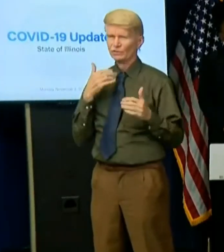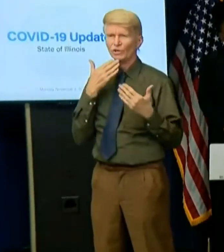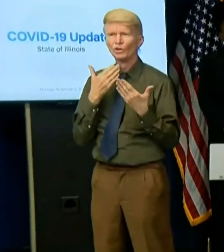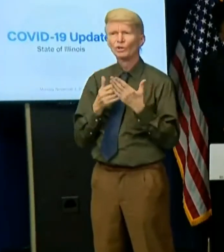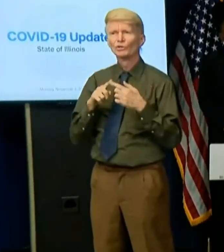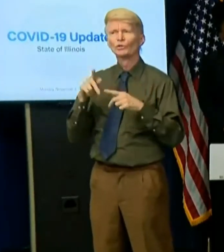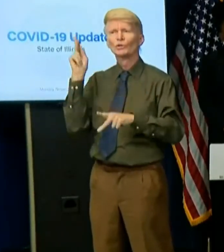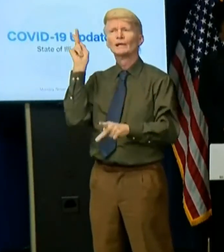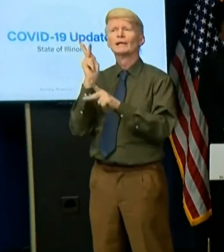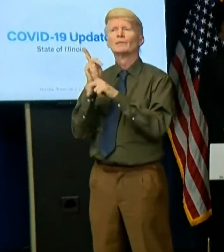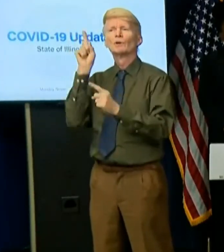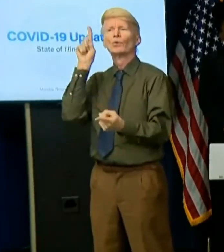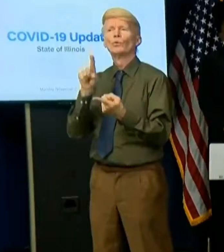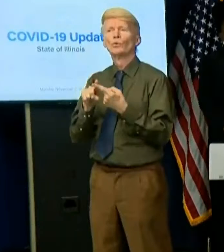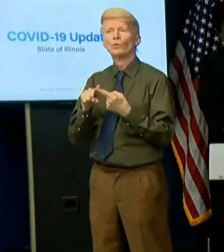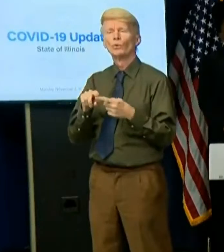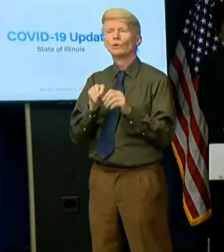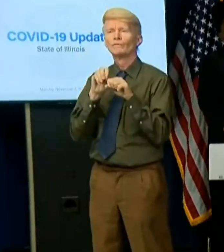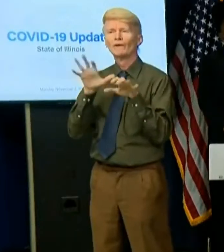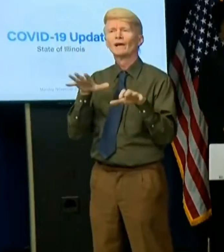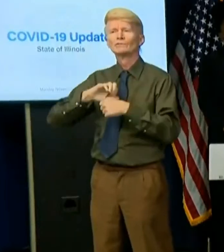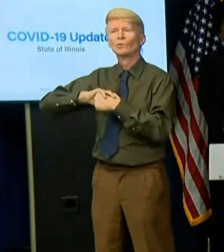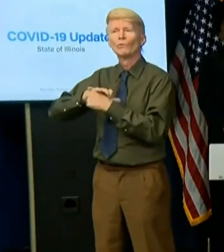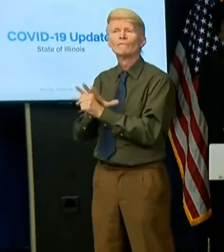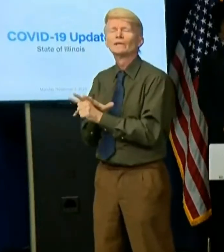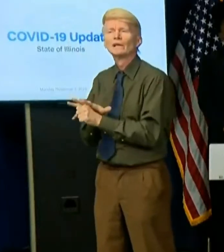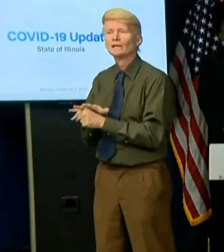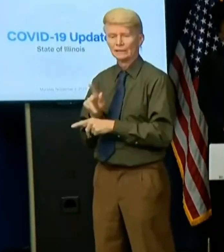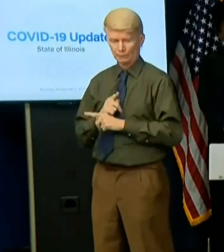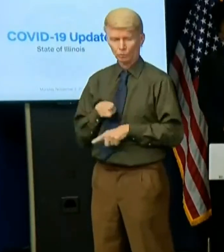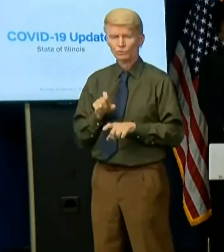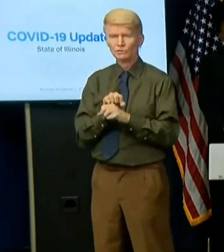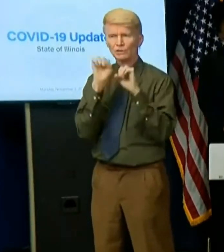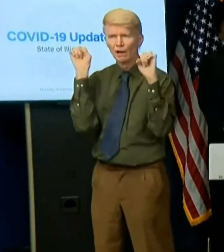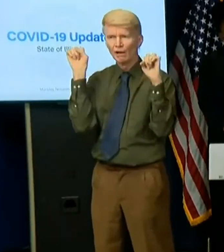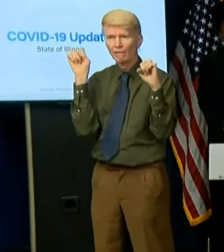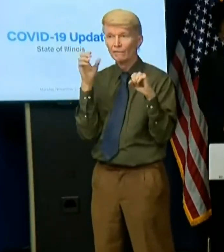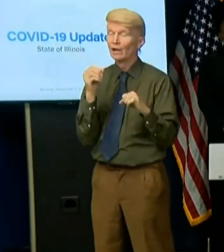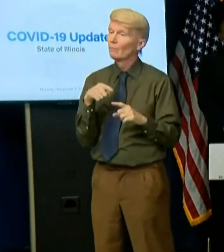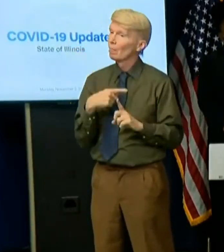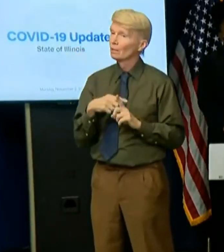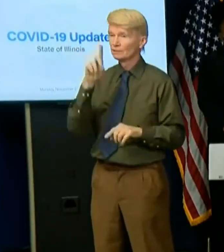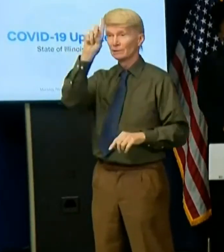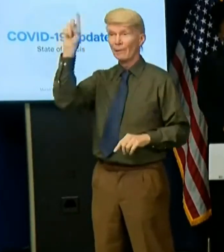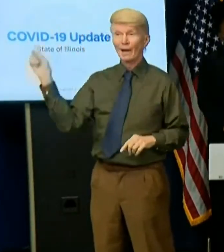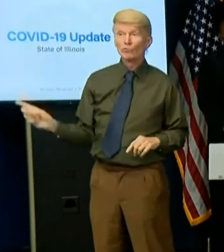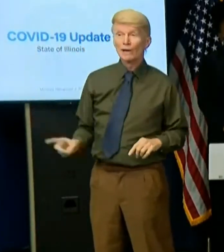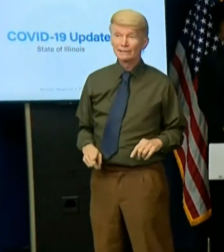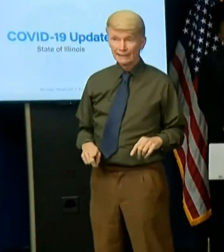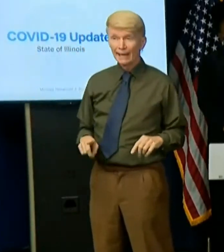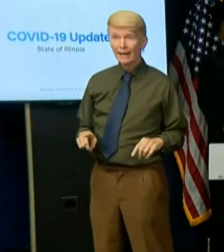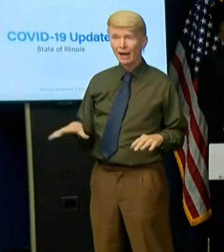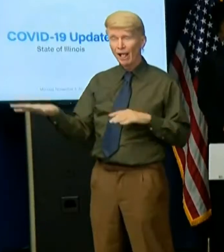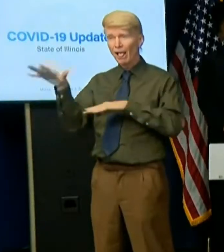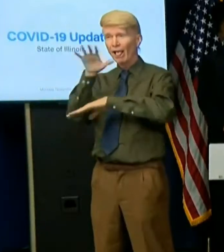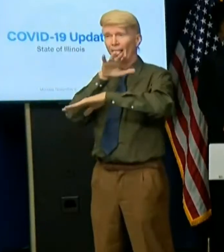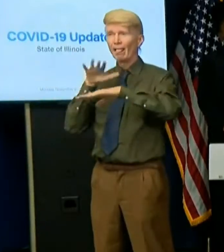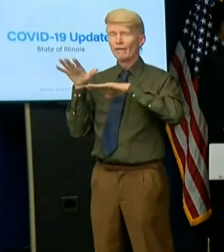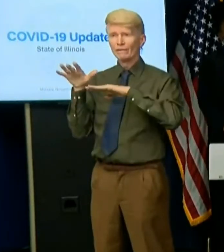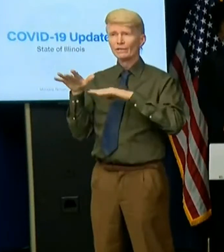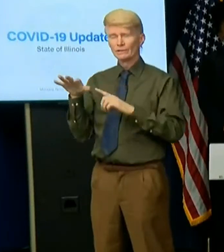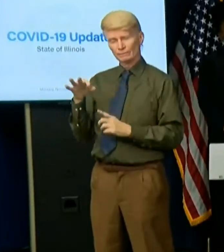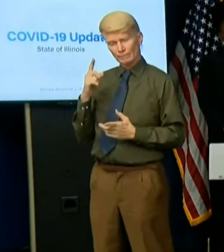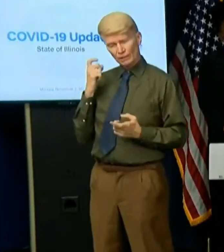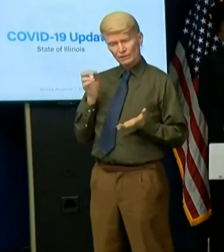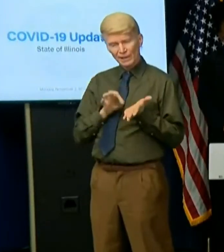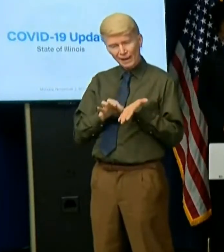tame the virus and make sure that everyone is safe. And it's a great thing for our democracy. But counting votes that arrive by